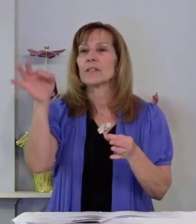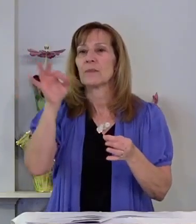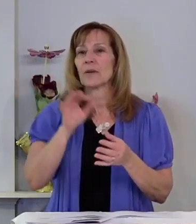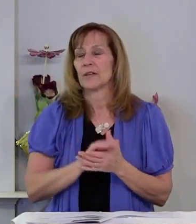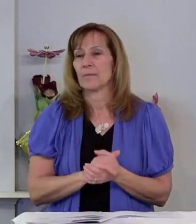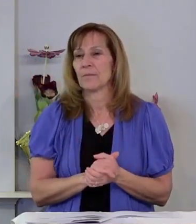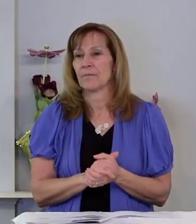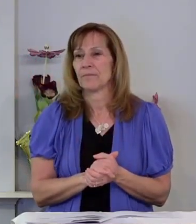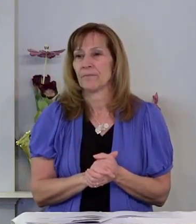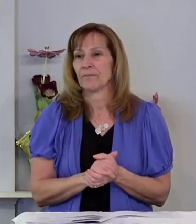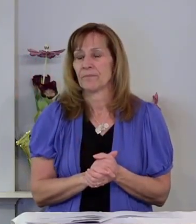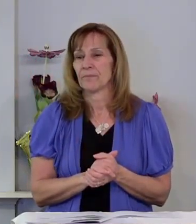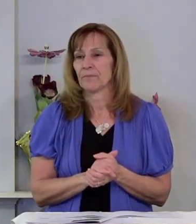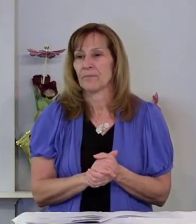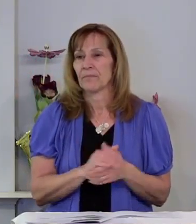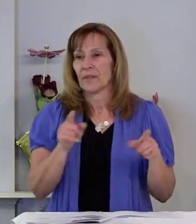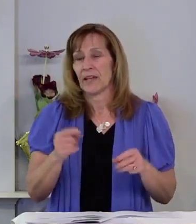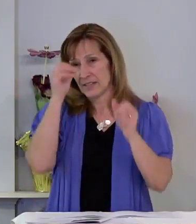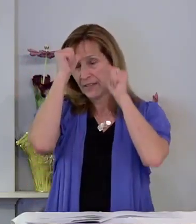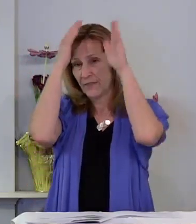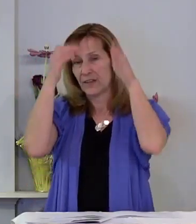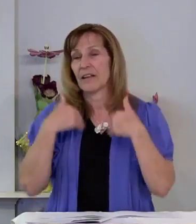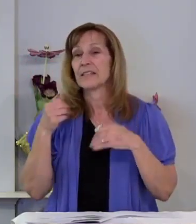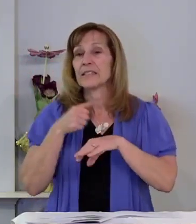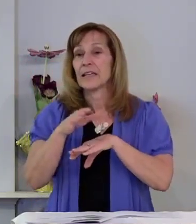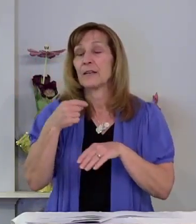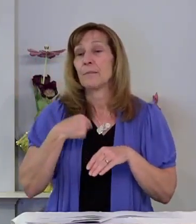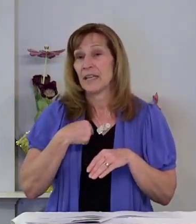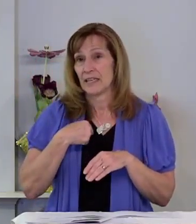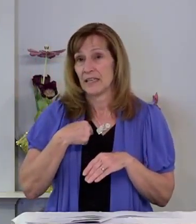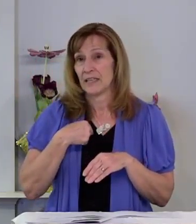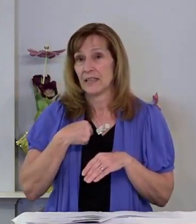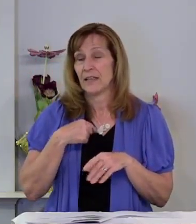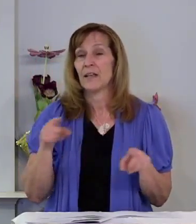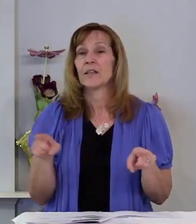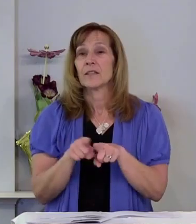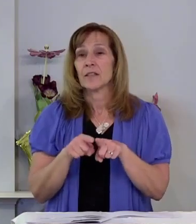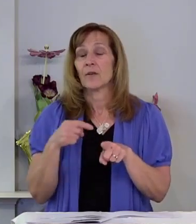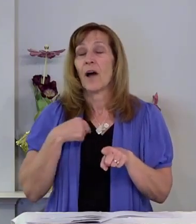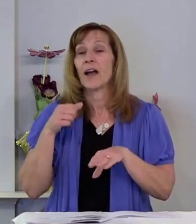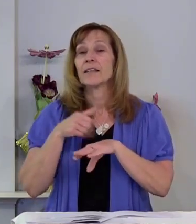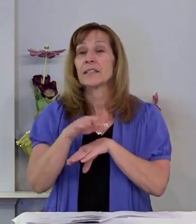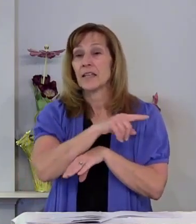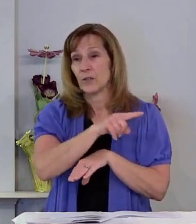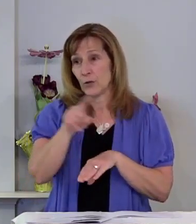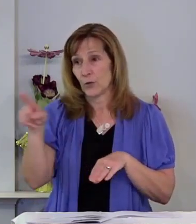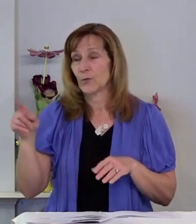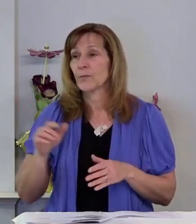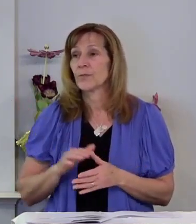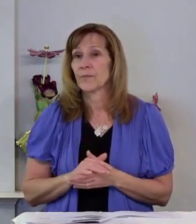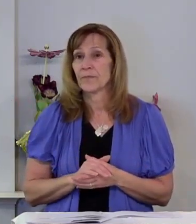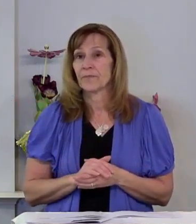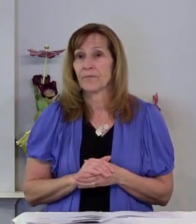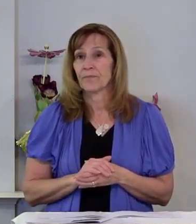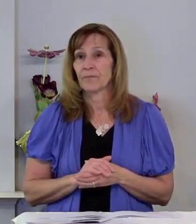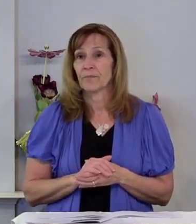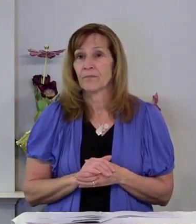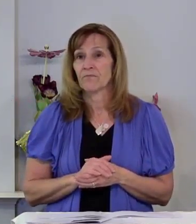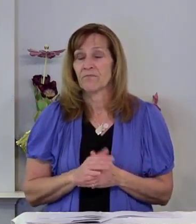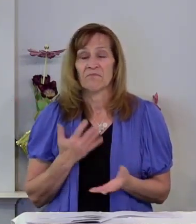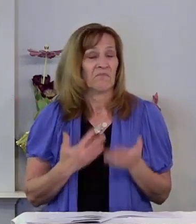Oh, there are things to fear out there. There are things to worry about, but God